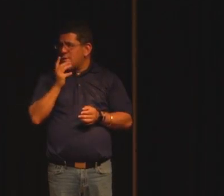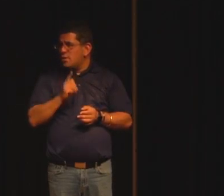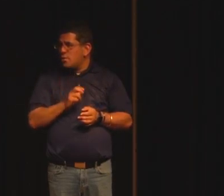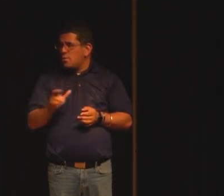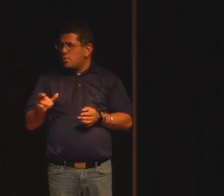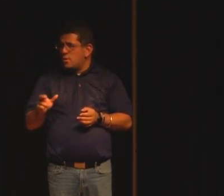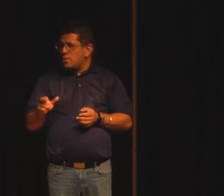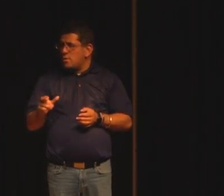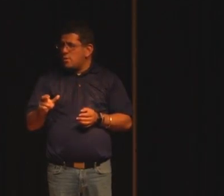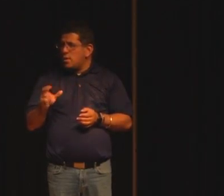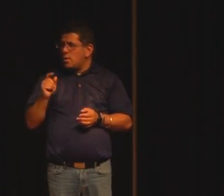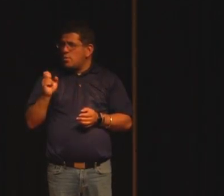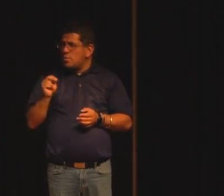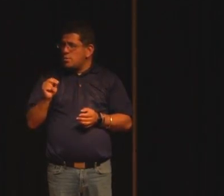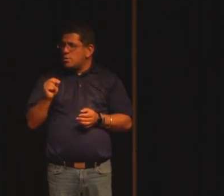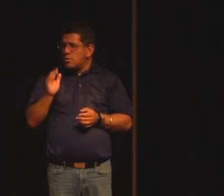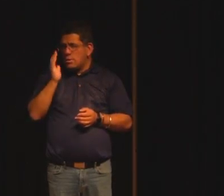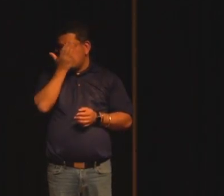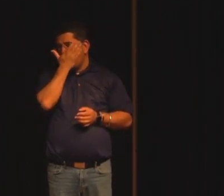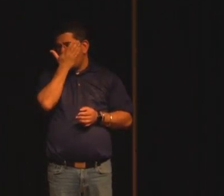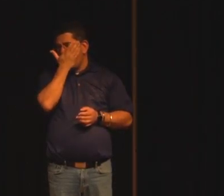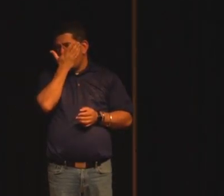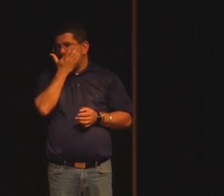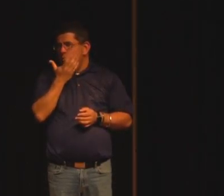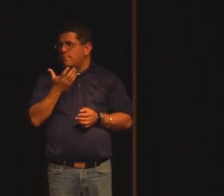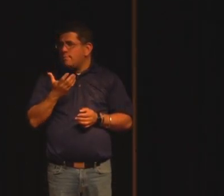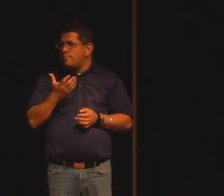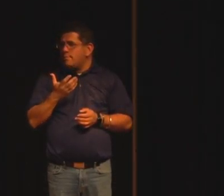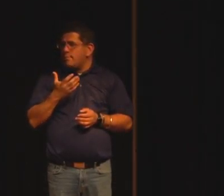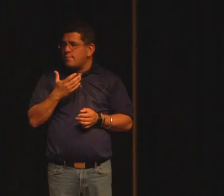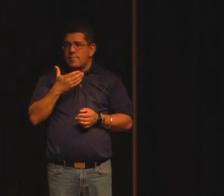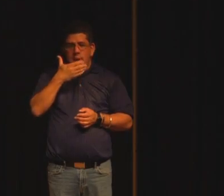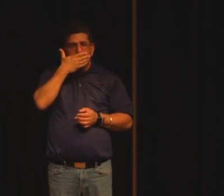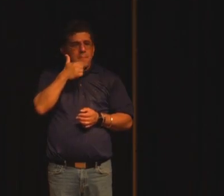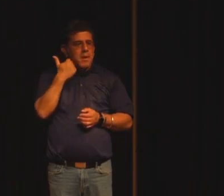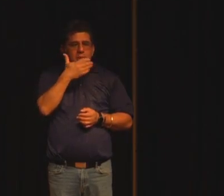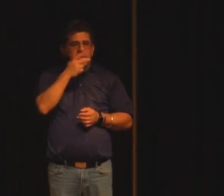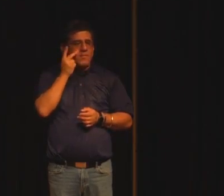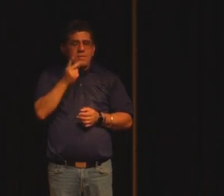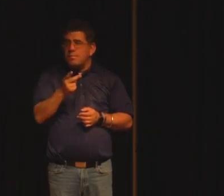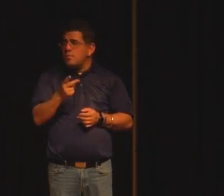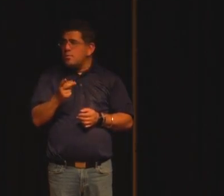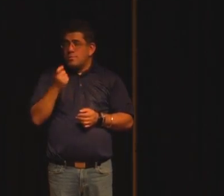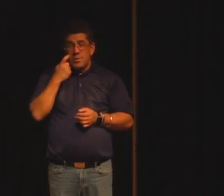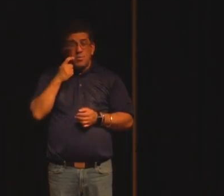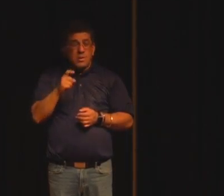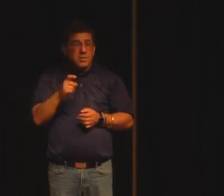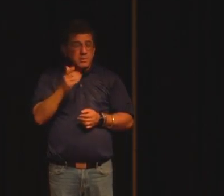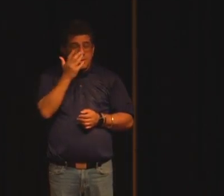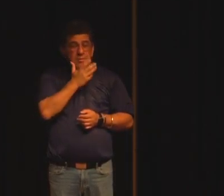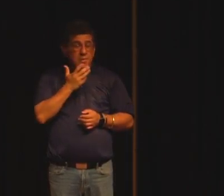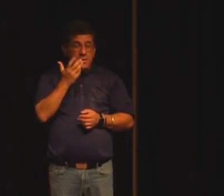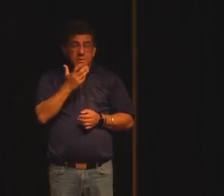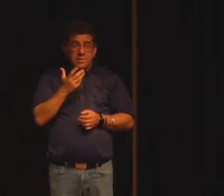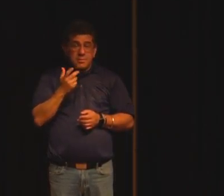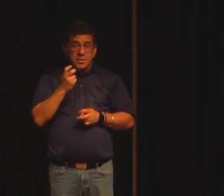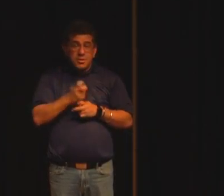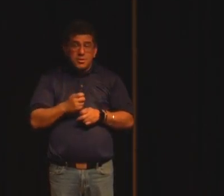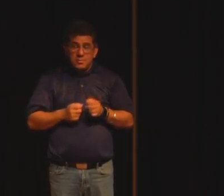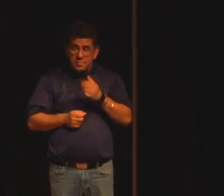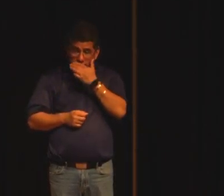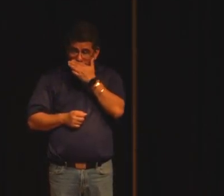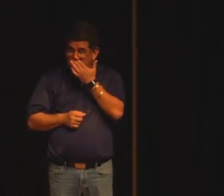the example of occlusion. We cover up part of the face, the mouth isn't visible, we should still be able to recognize the face, but it's hard,